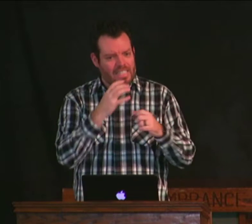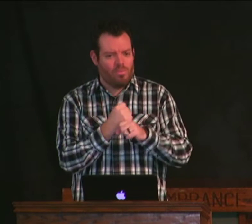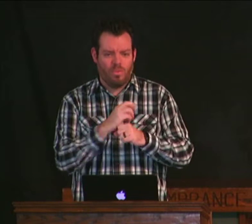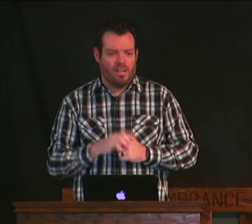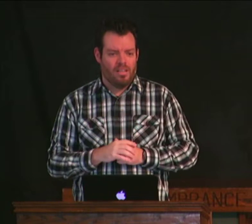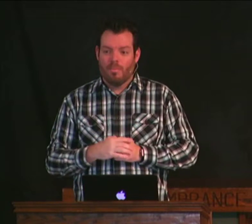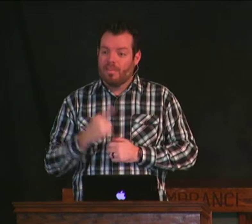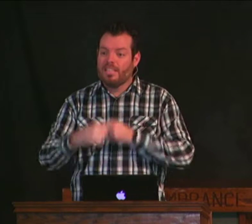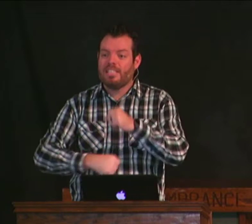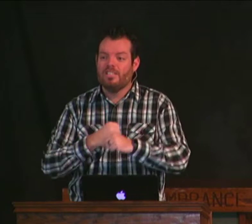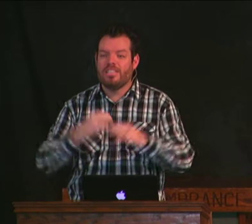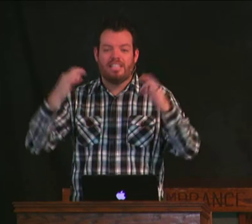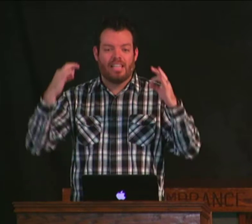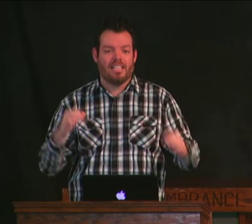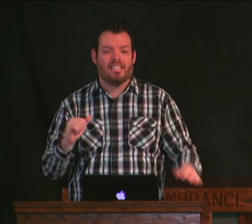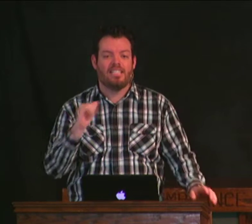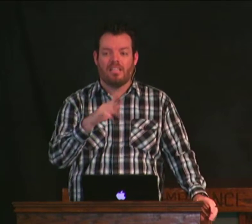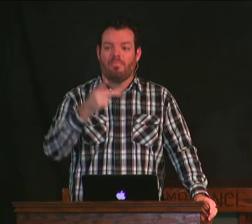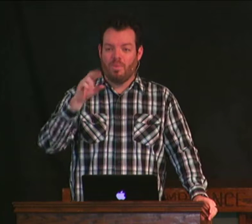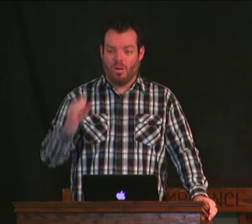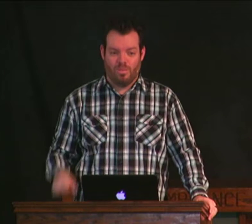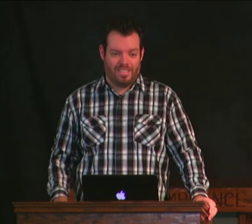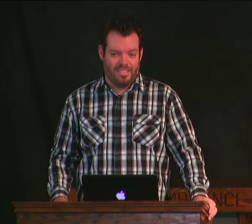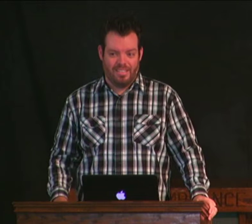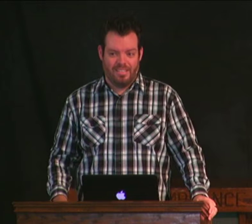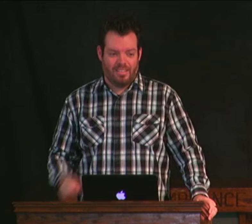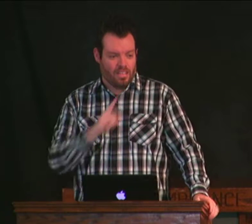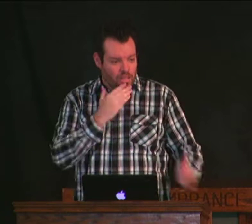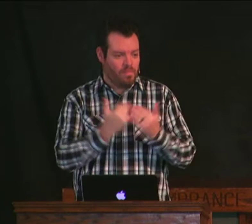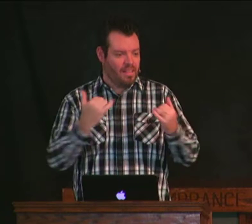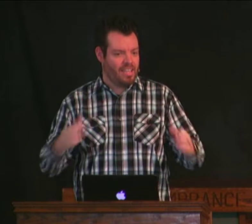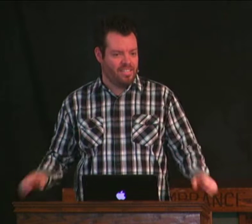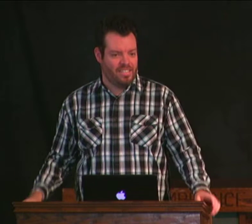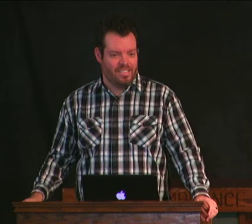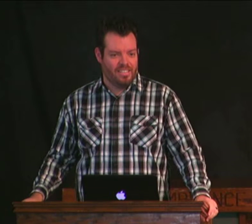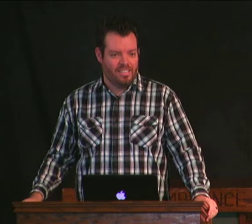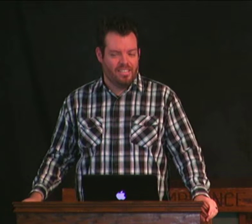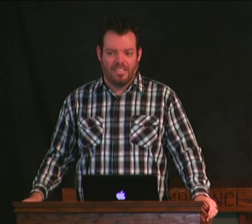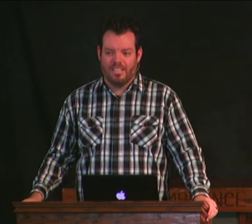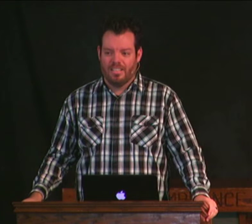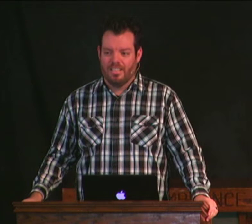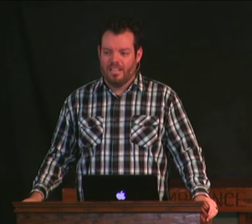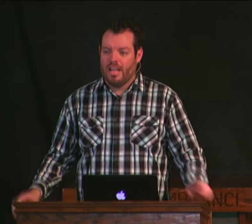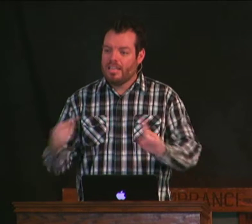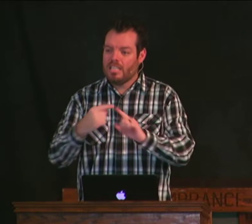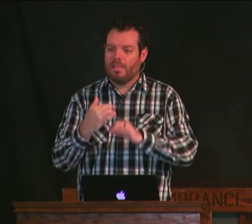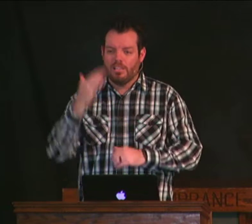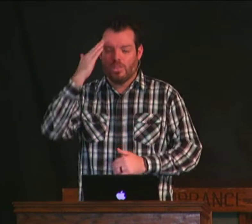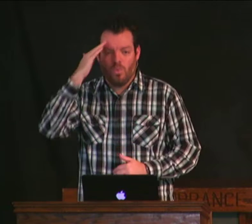win well. But this year they decided to send the pros, the good players. And these players knew how